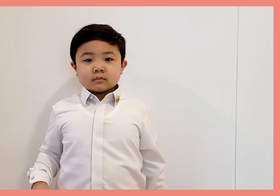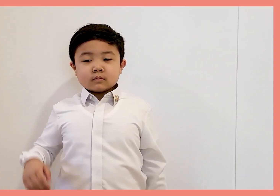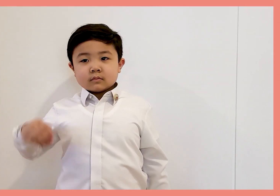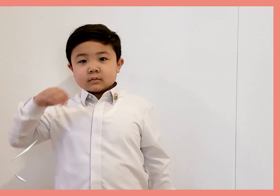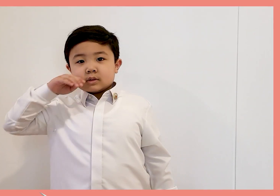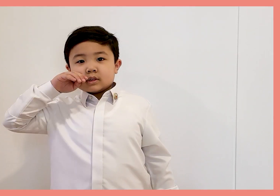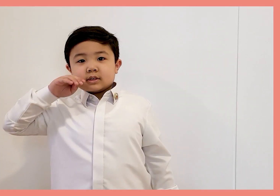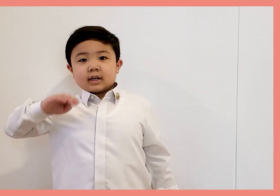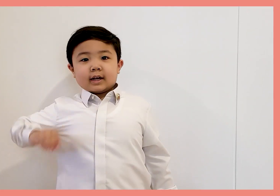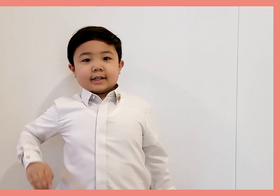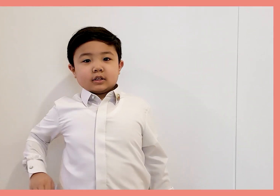Child